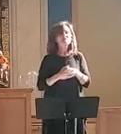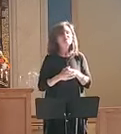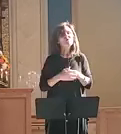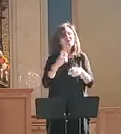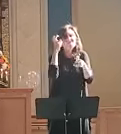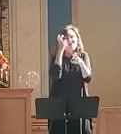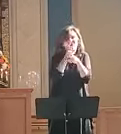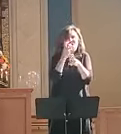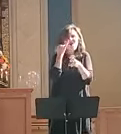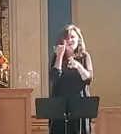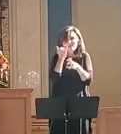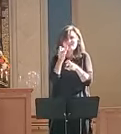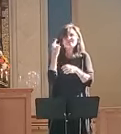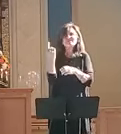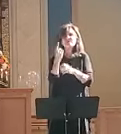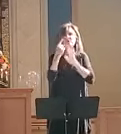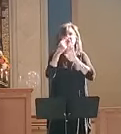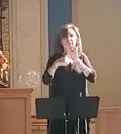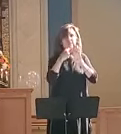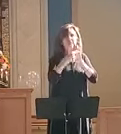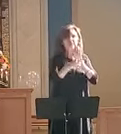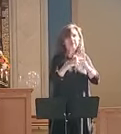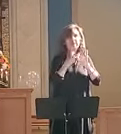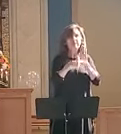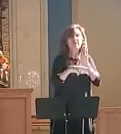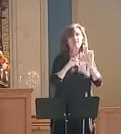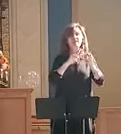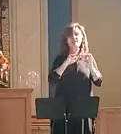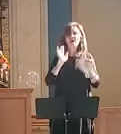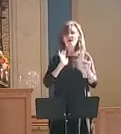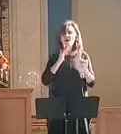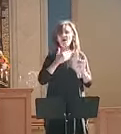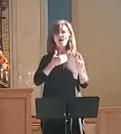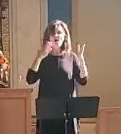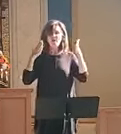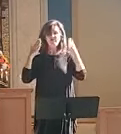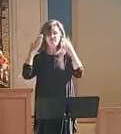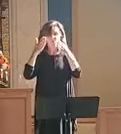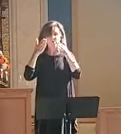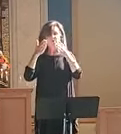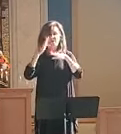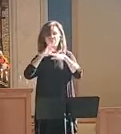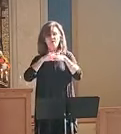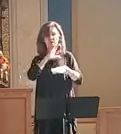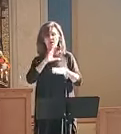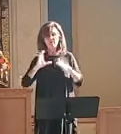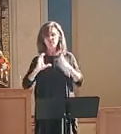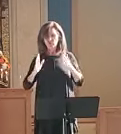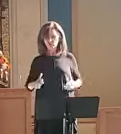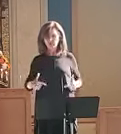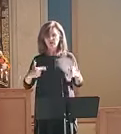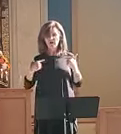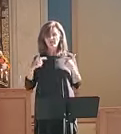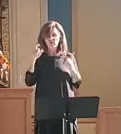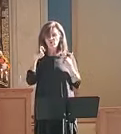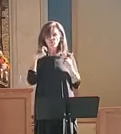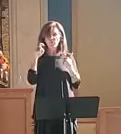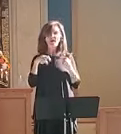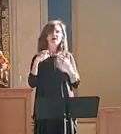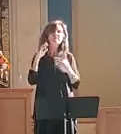to be corrected at times, but it is our duty as Christians to look after those we know to be brothers and sisters in the